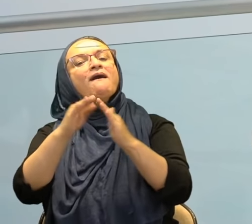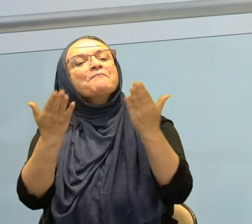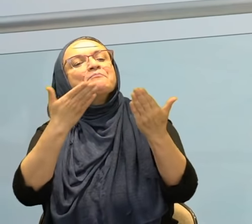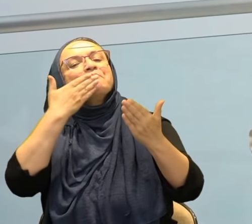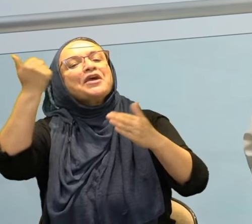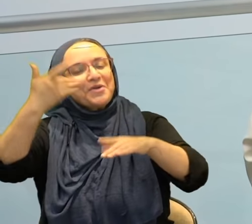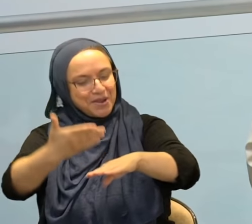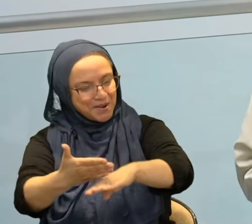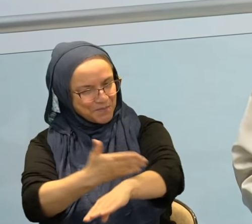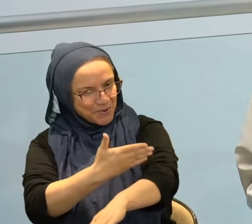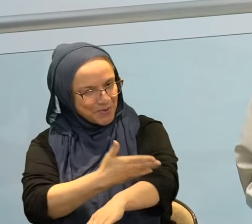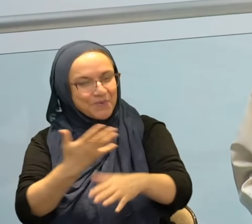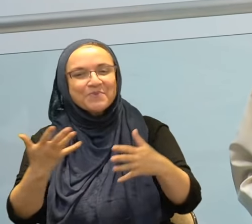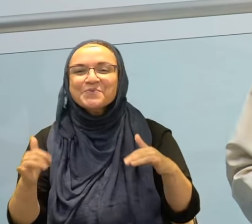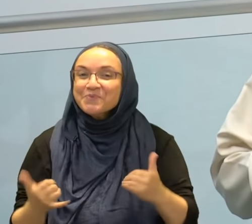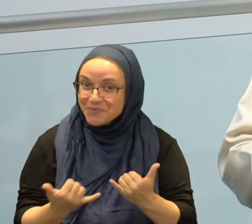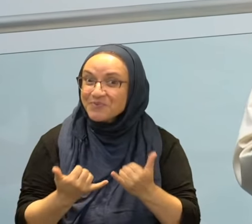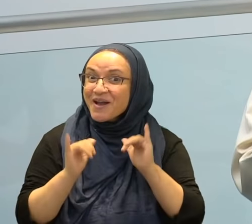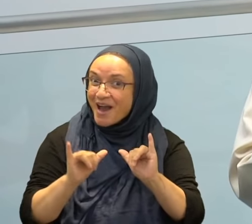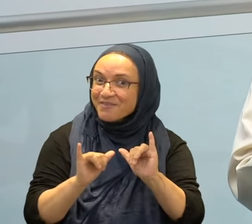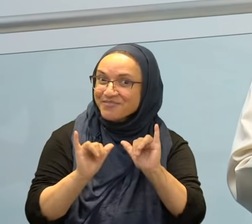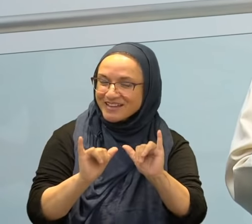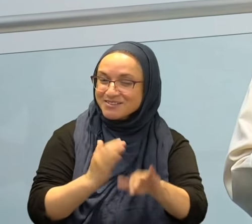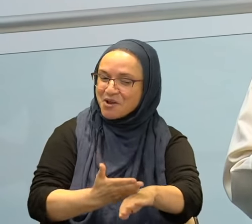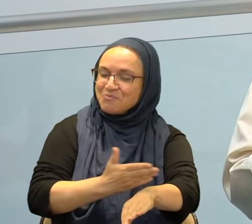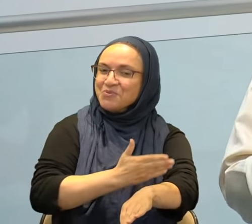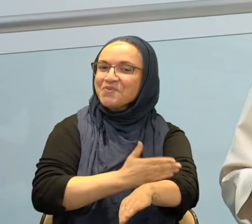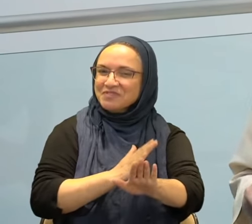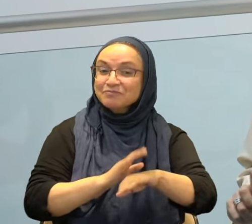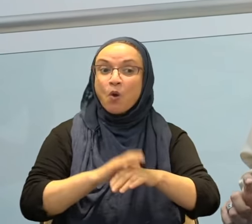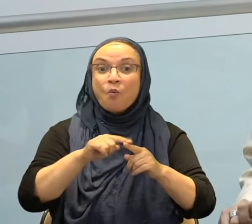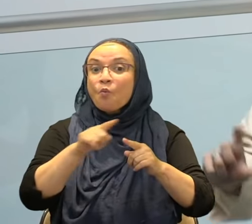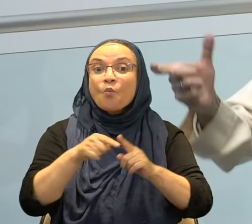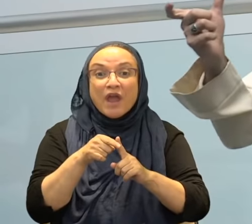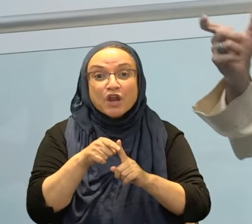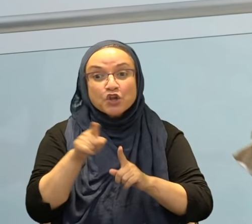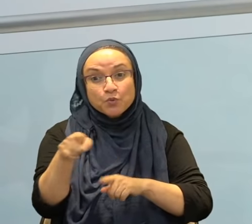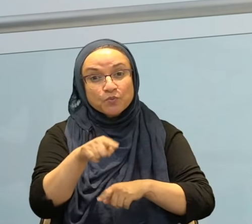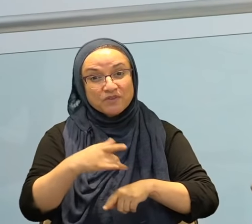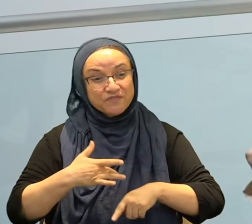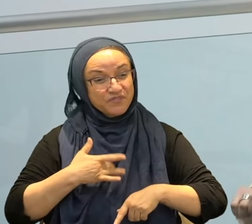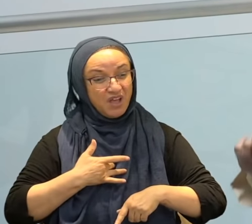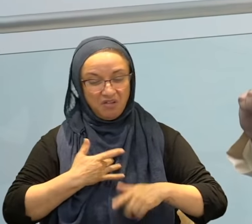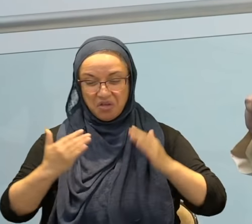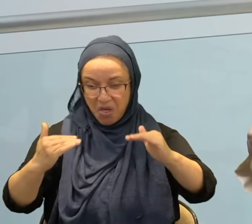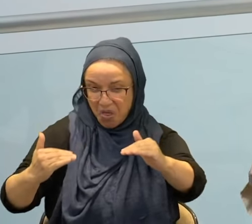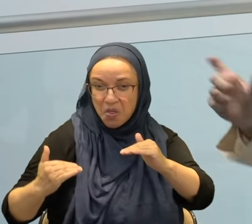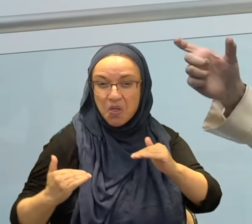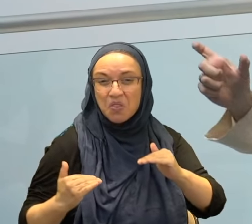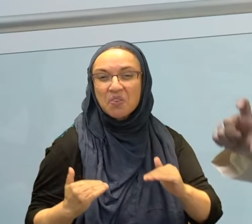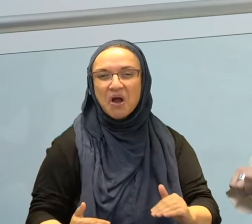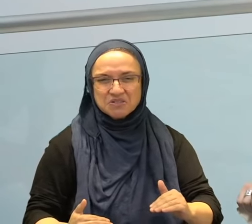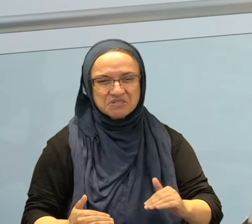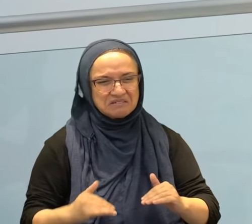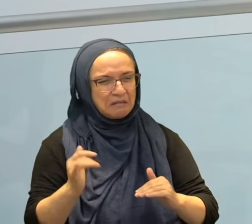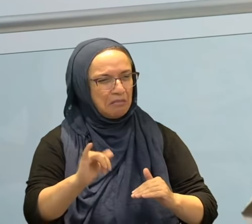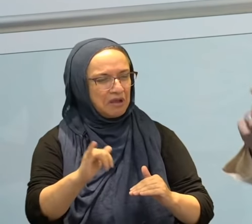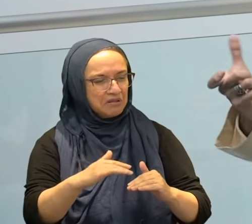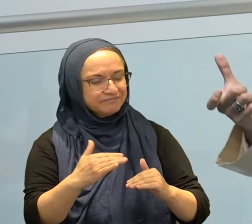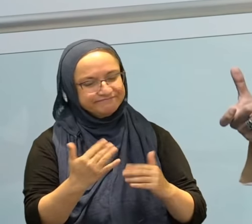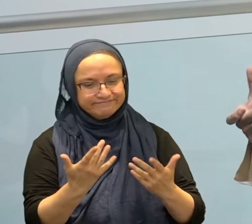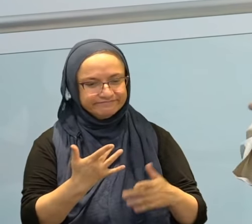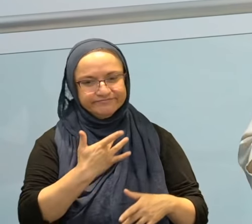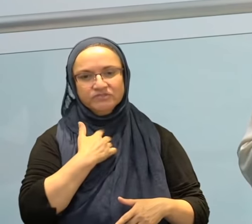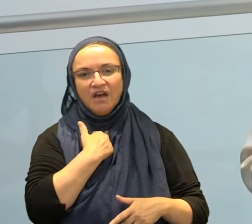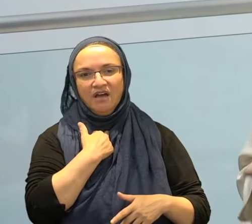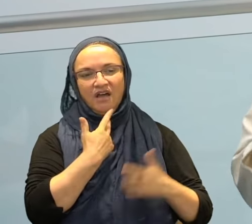so restrictive. It's so limited. What's the maximum they could talk about your potential coming out of that? And certainly that's part of it that there is a certain